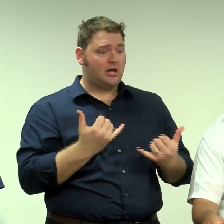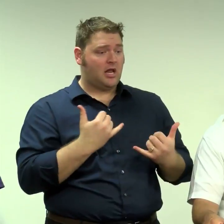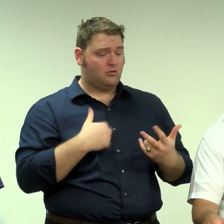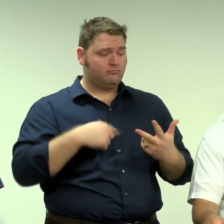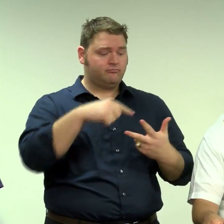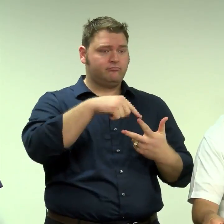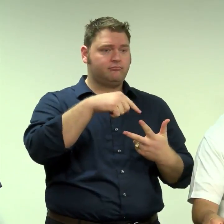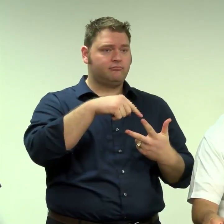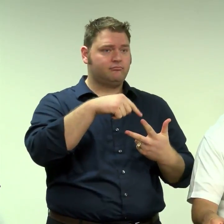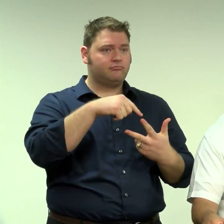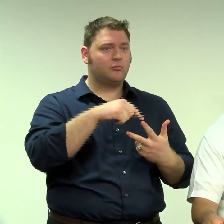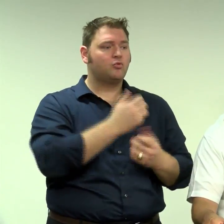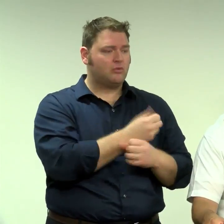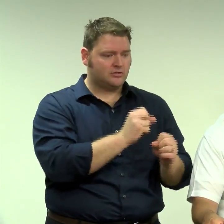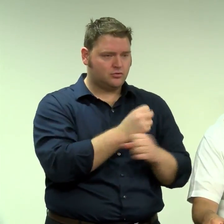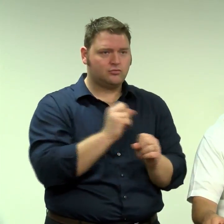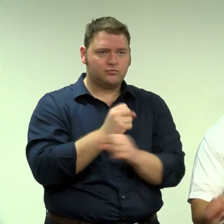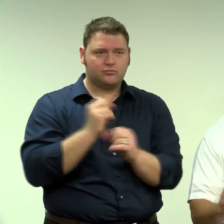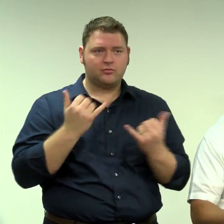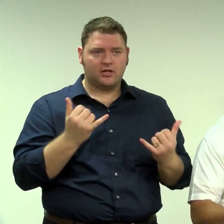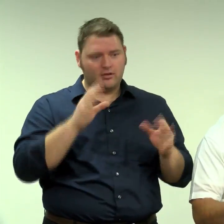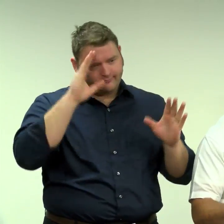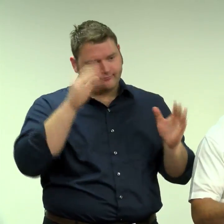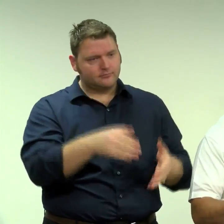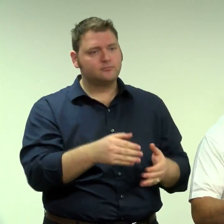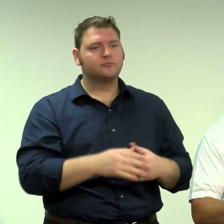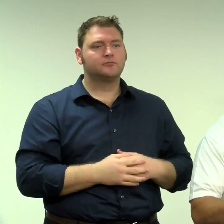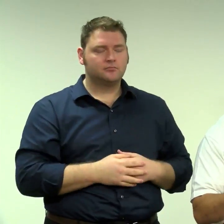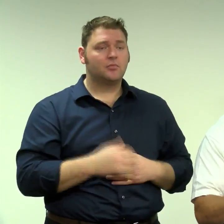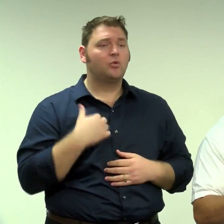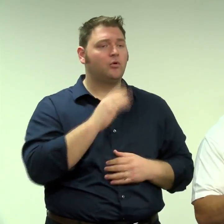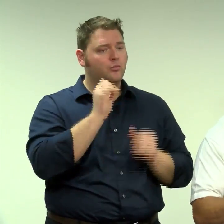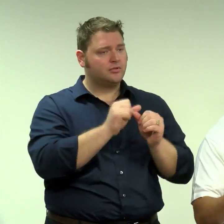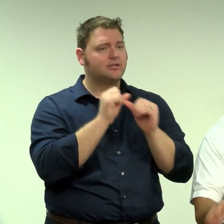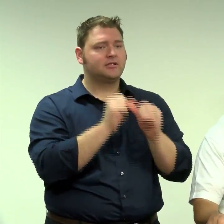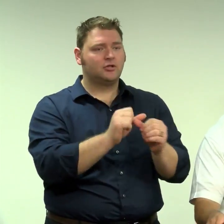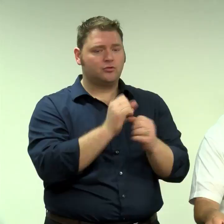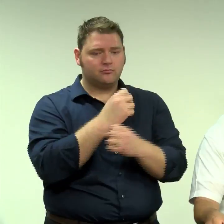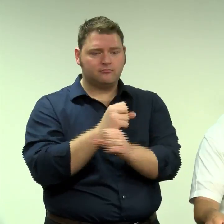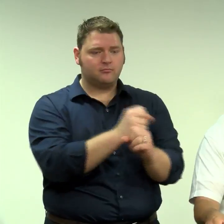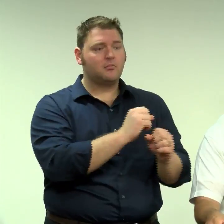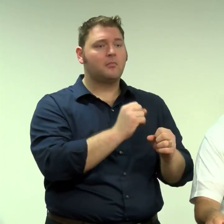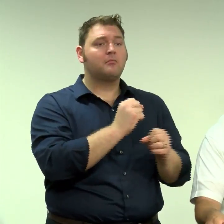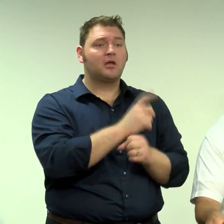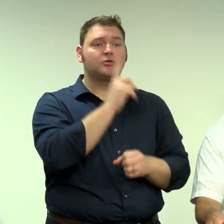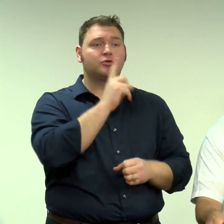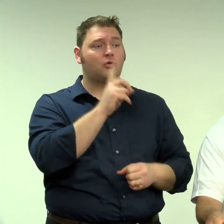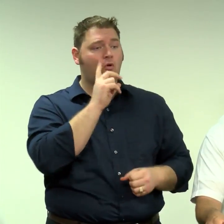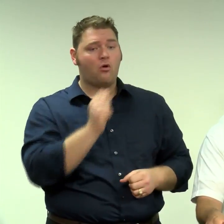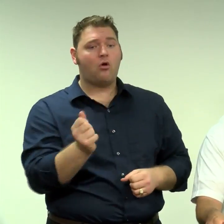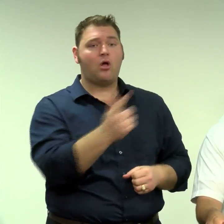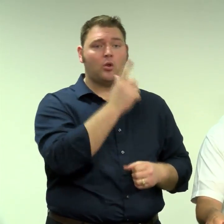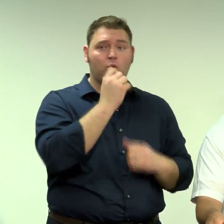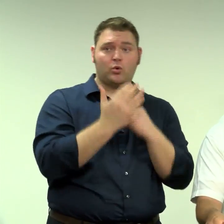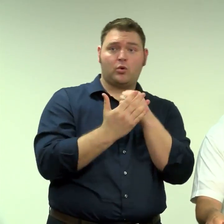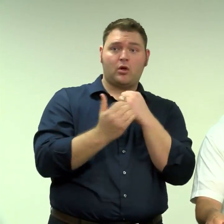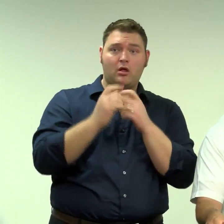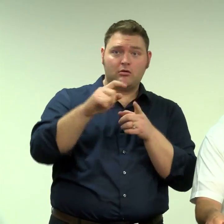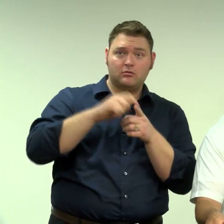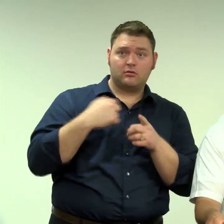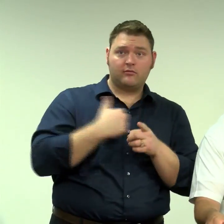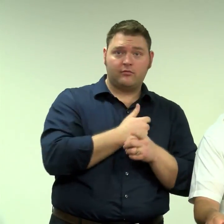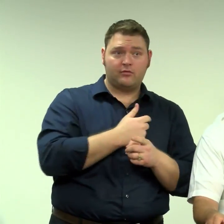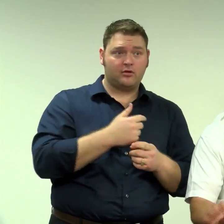point. We'll continue to do so until we've ensured that we've serviced every call for rescue that's come